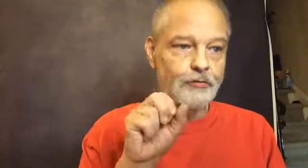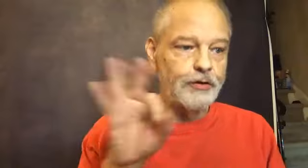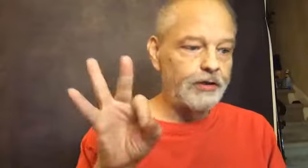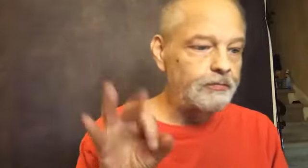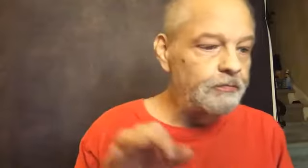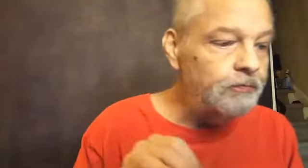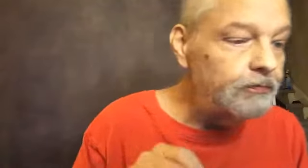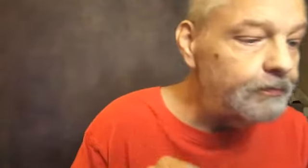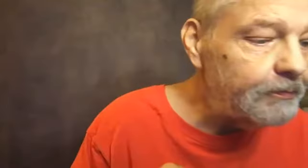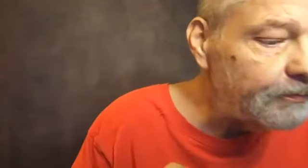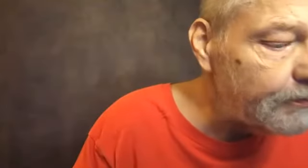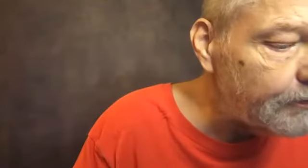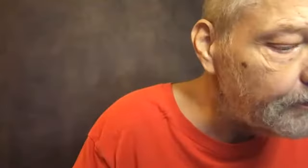referee.